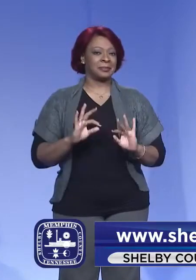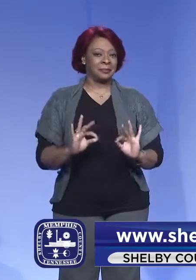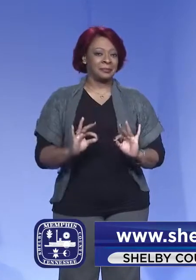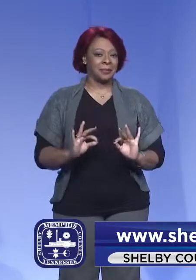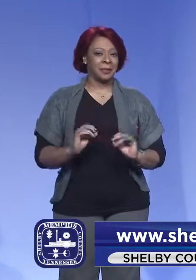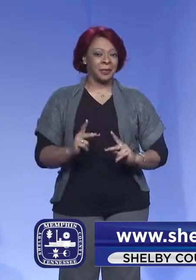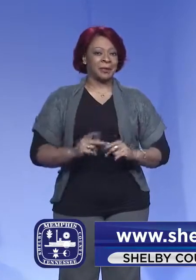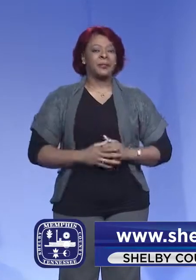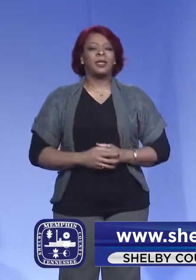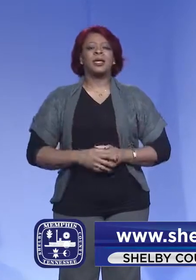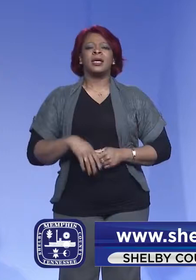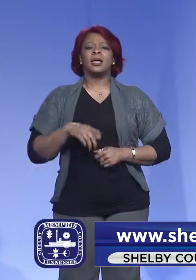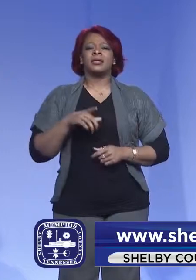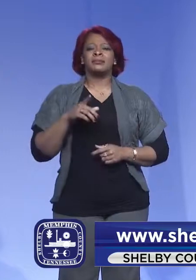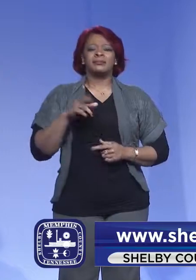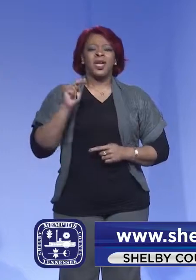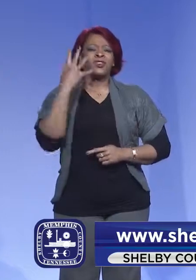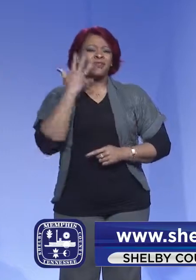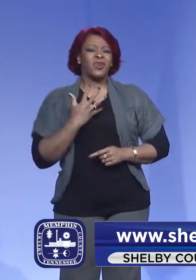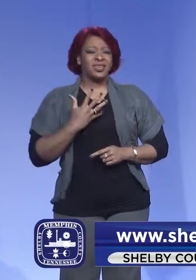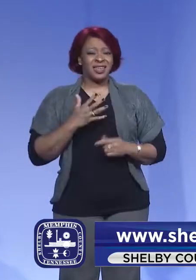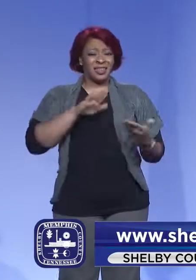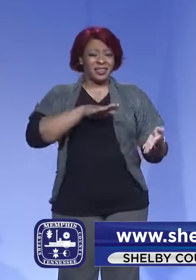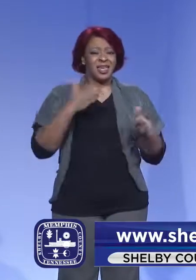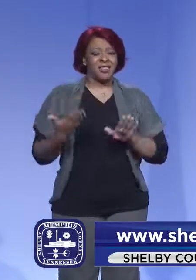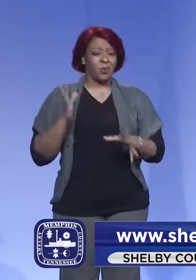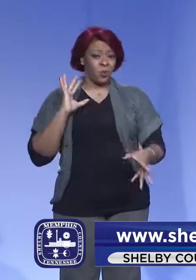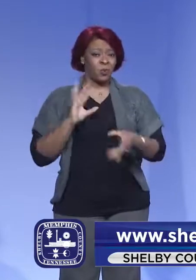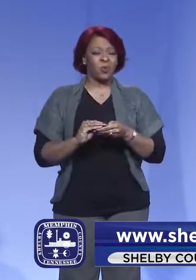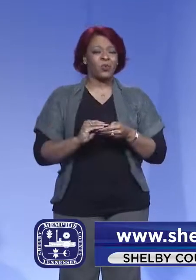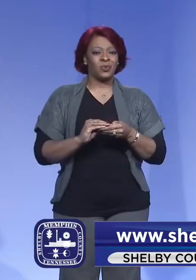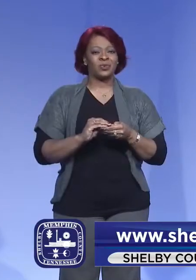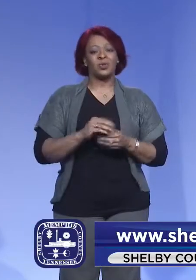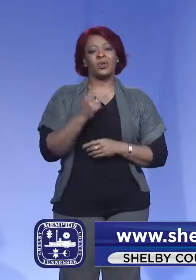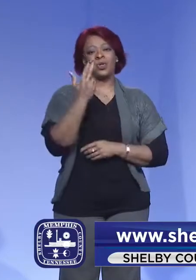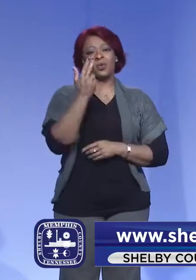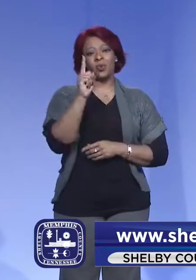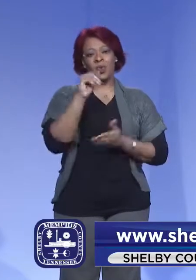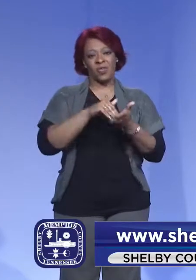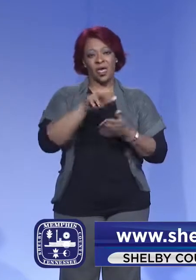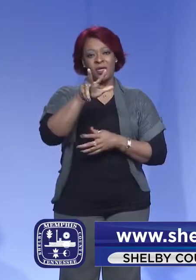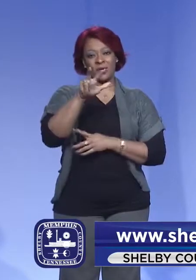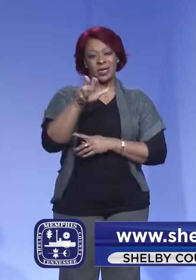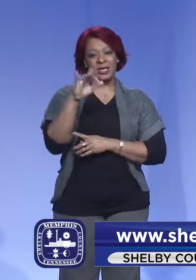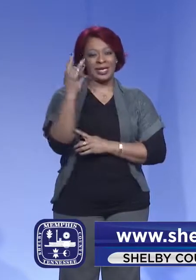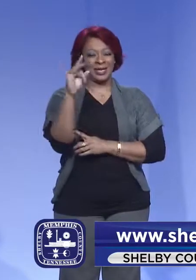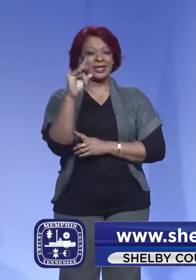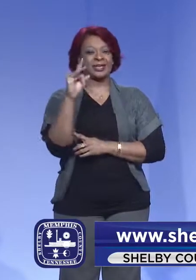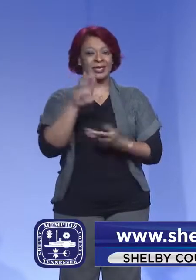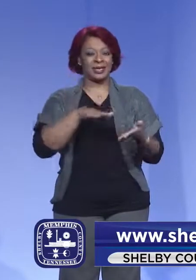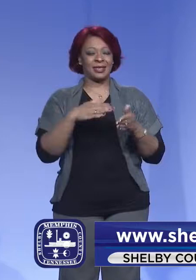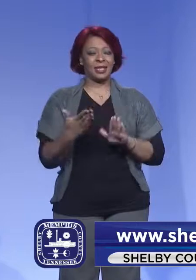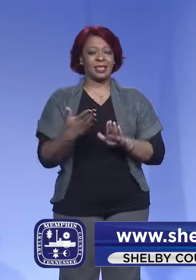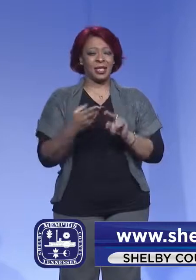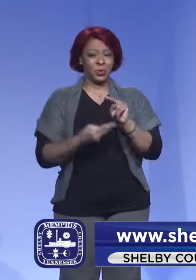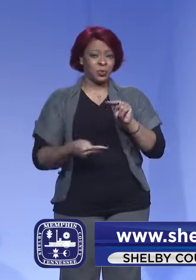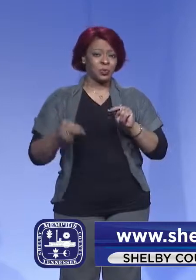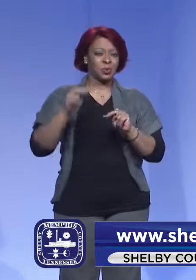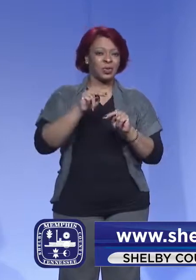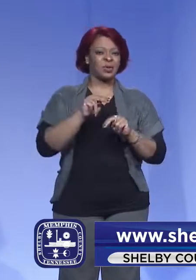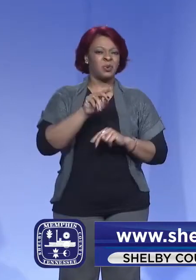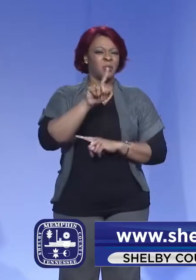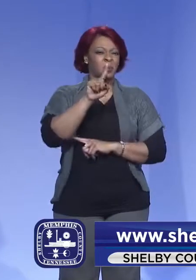well. Unfortunately, with our current deaths, we're at 1,318 deaths, and that's increased slightly